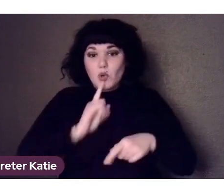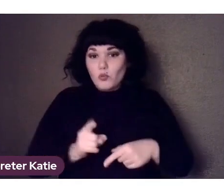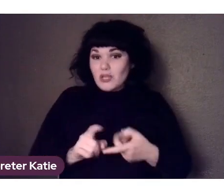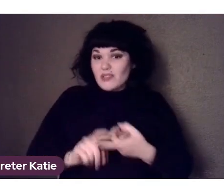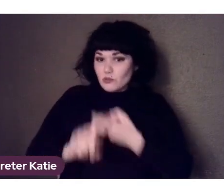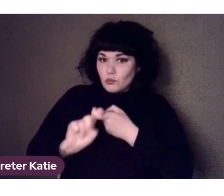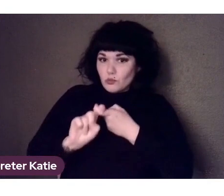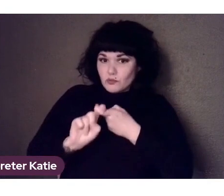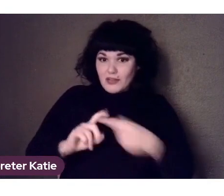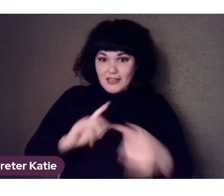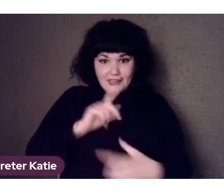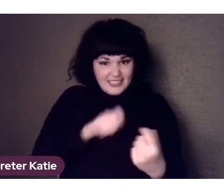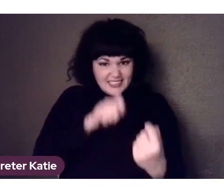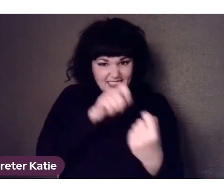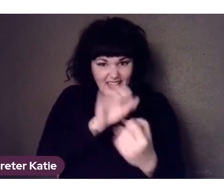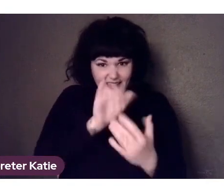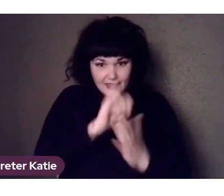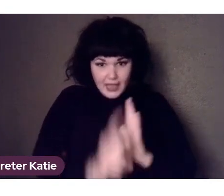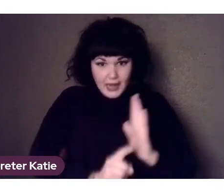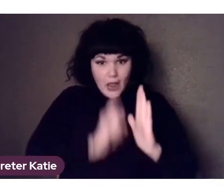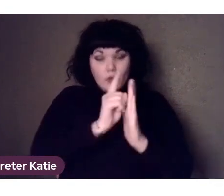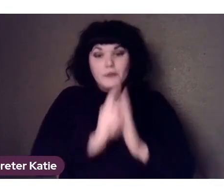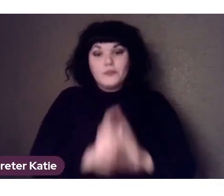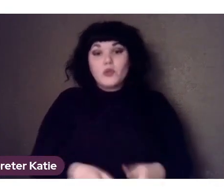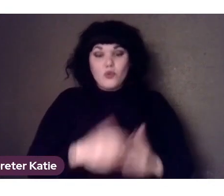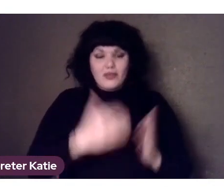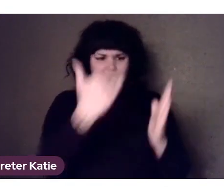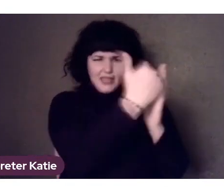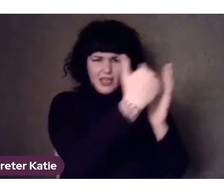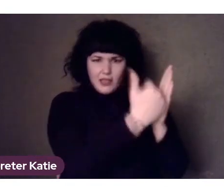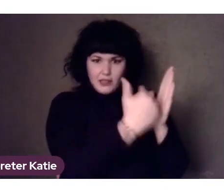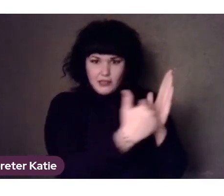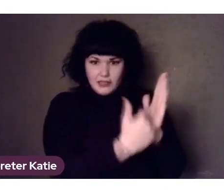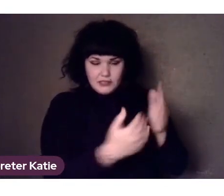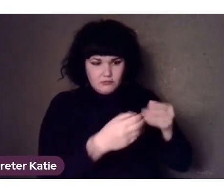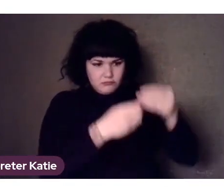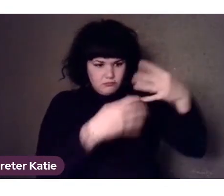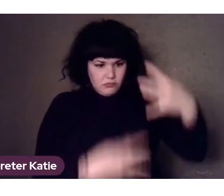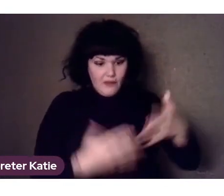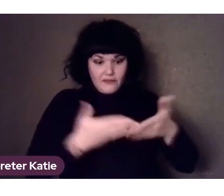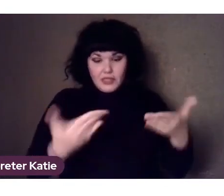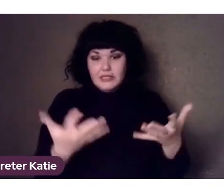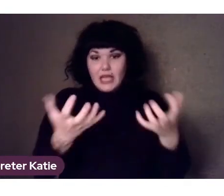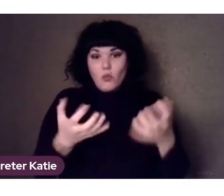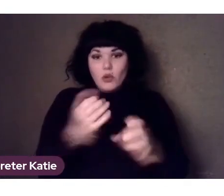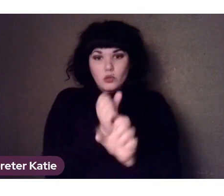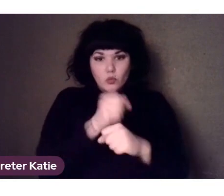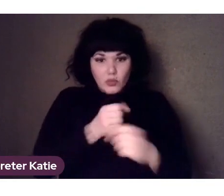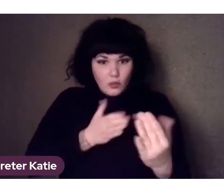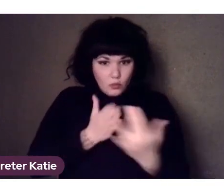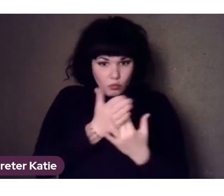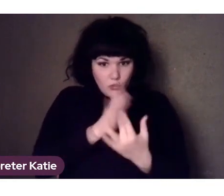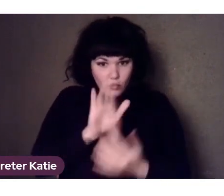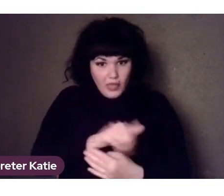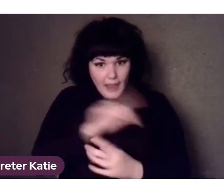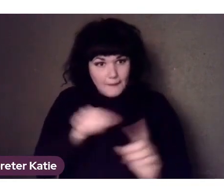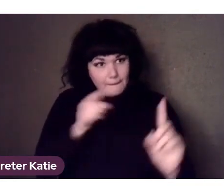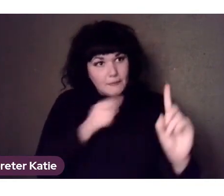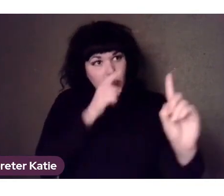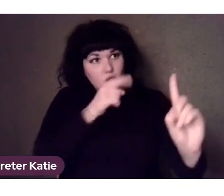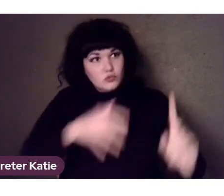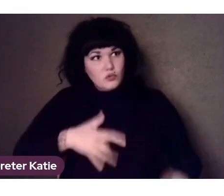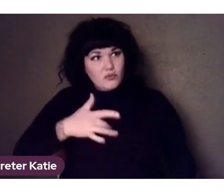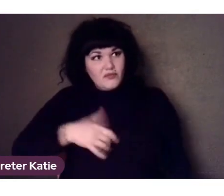mine, at exactly that hour, with a list of things that I wanted to create through that mission. And so it feels weird